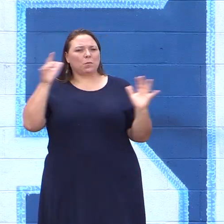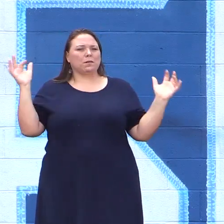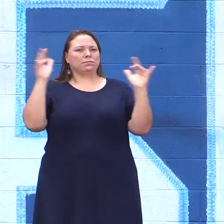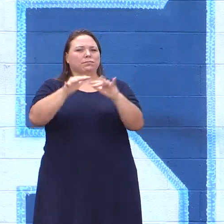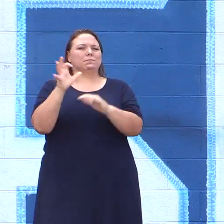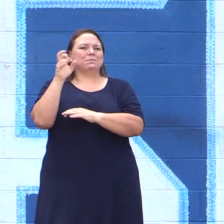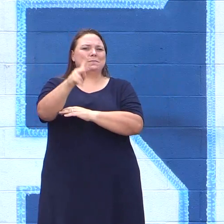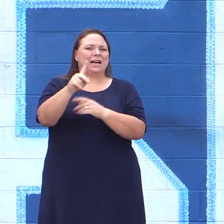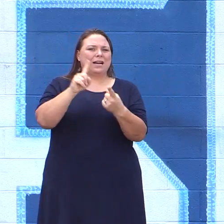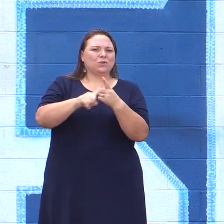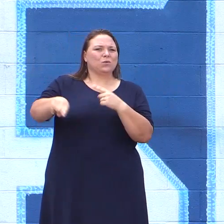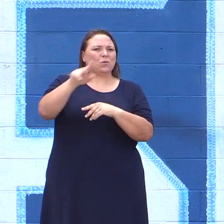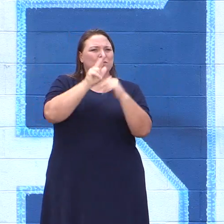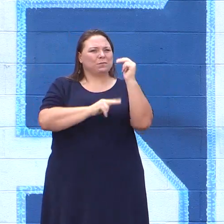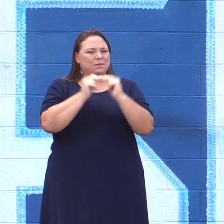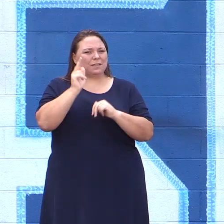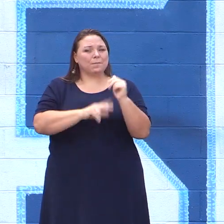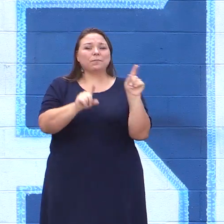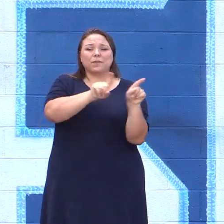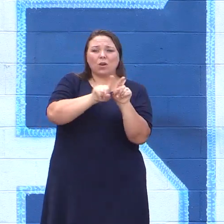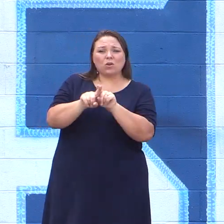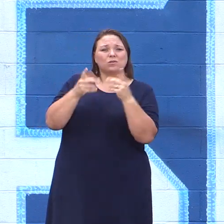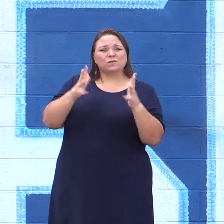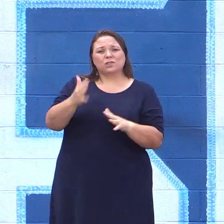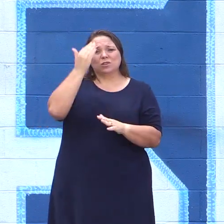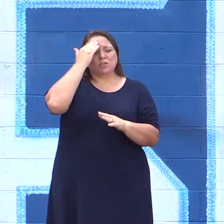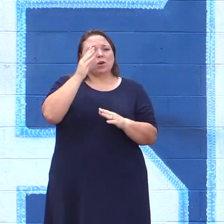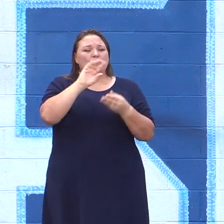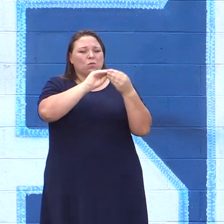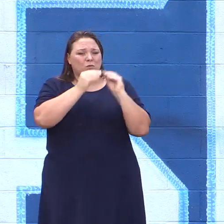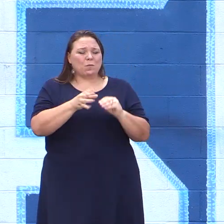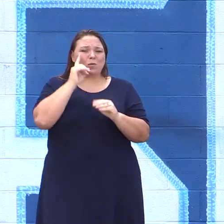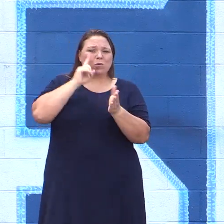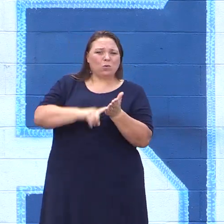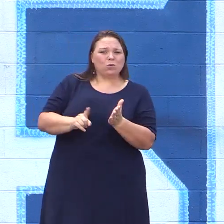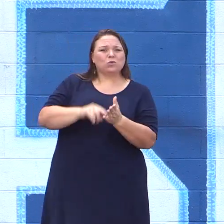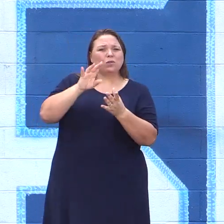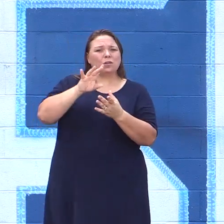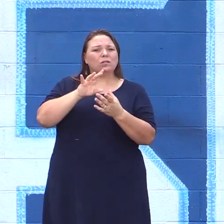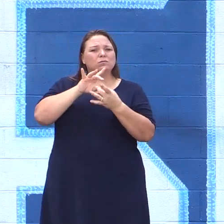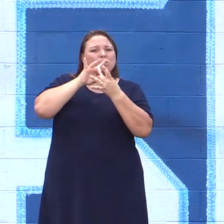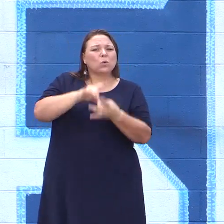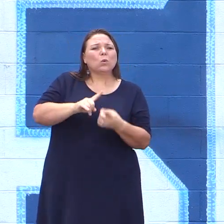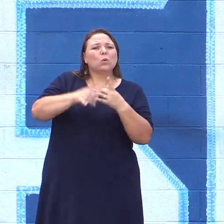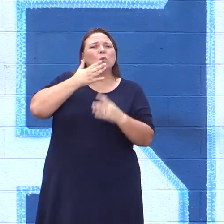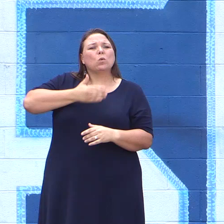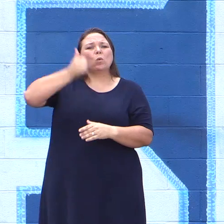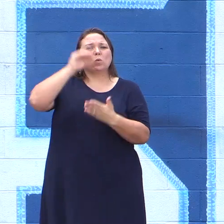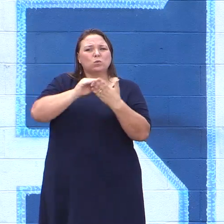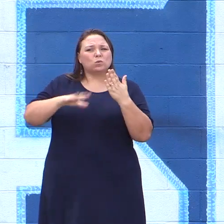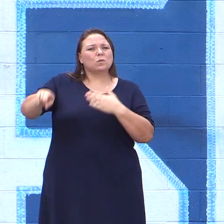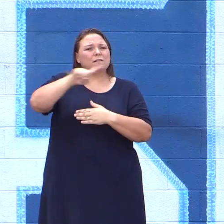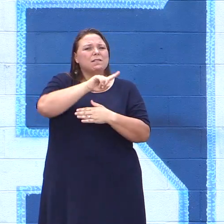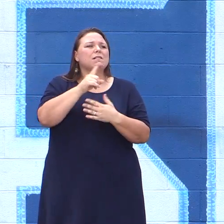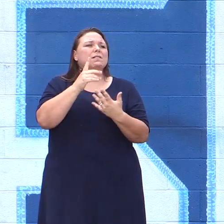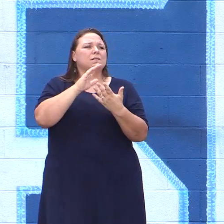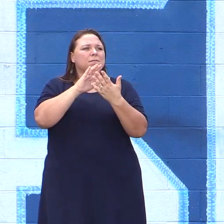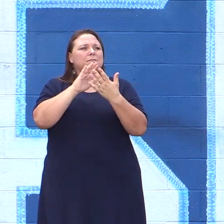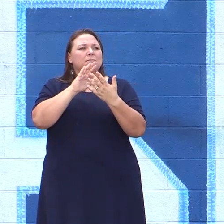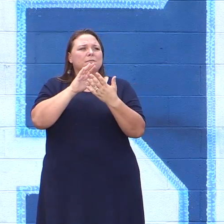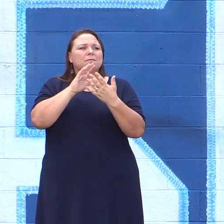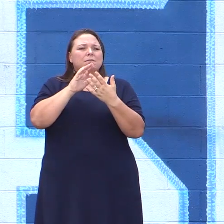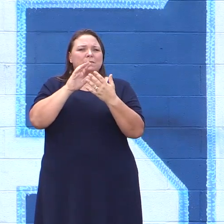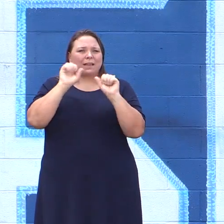reconvening back in those facilities. And we also know the data and research with regards to our older students and the likelihood of